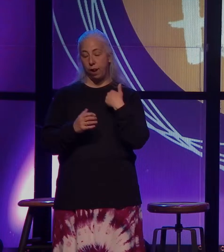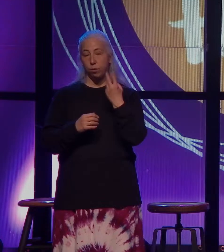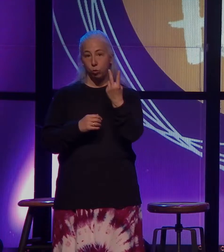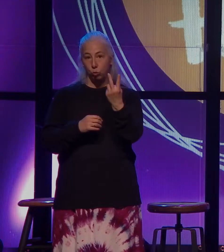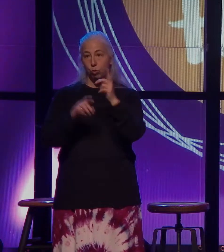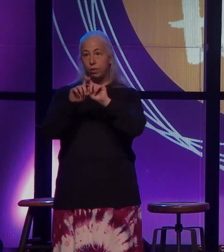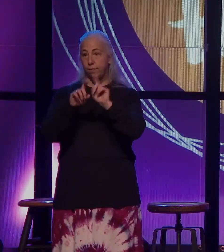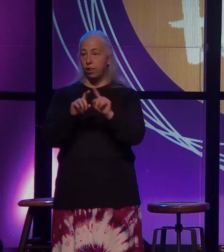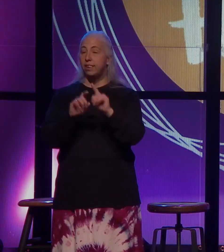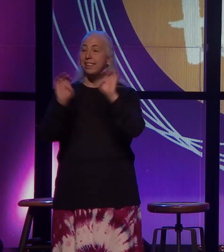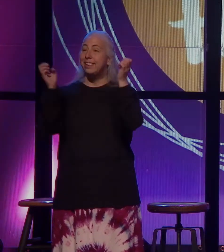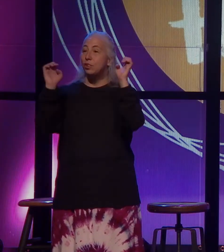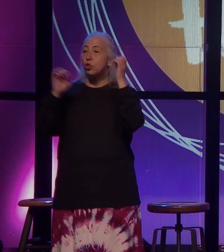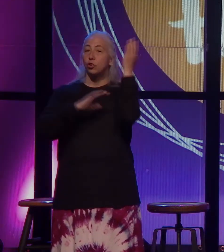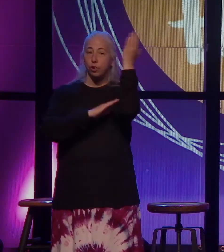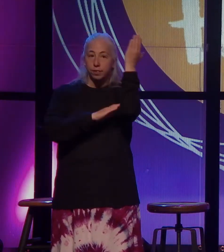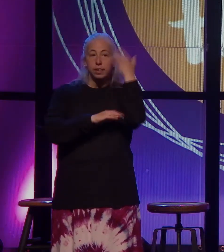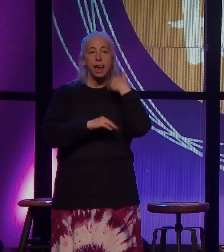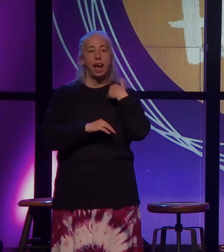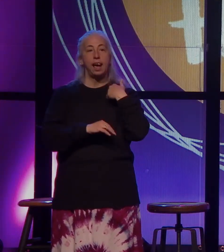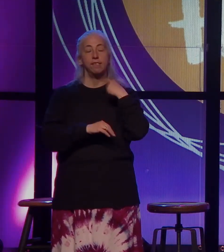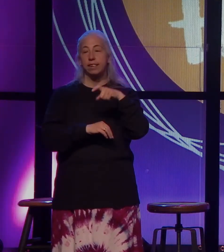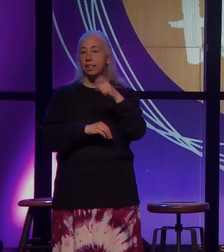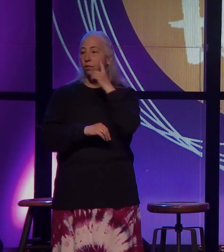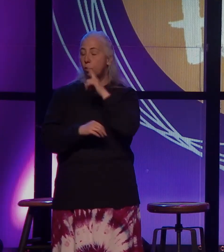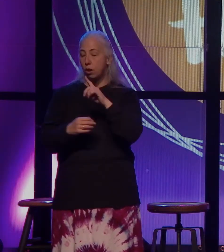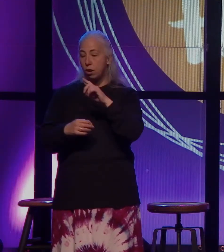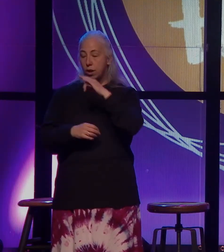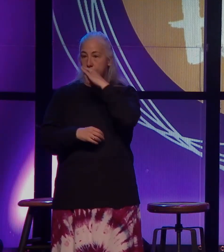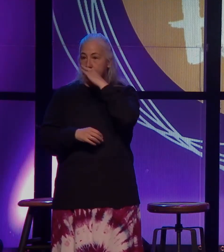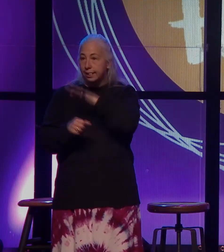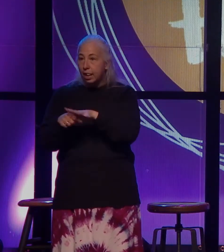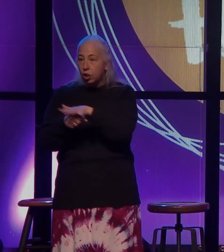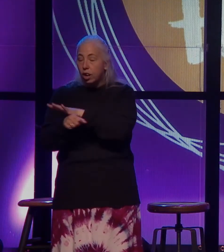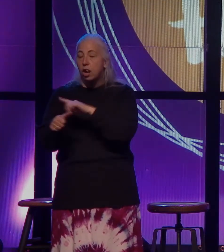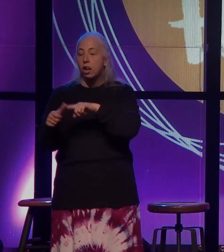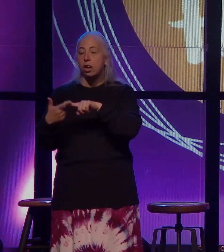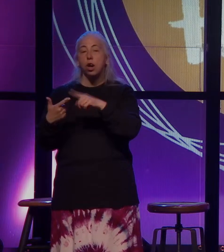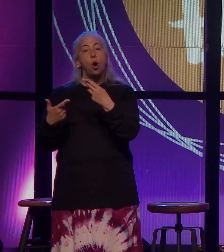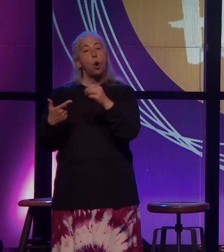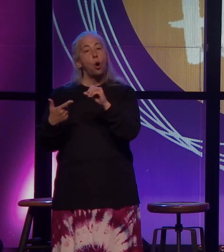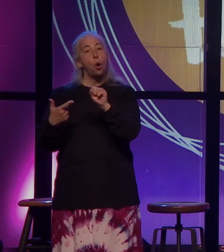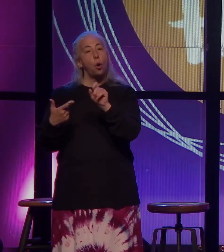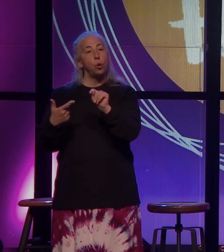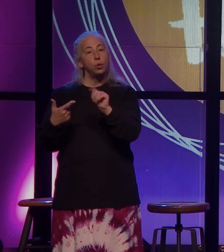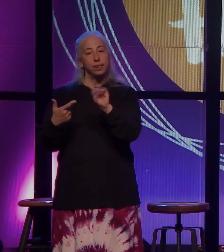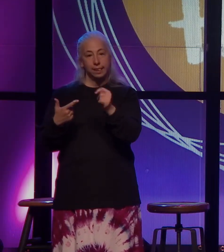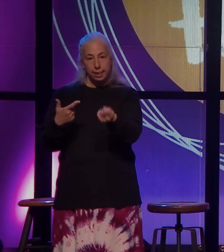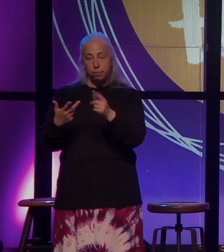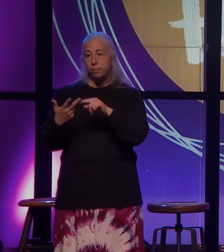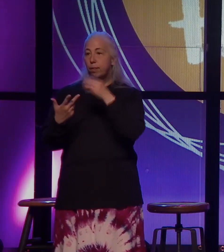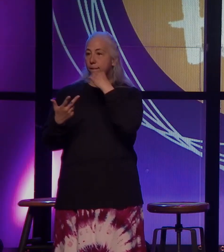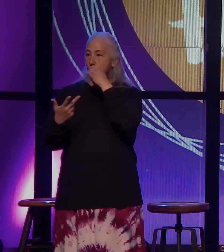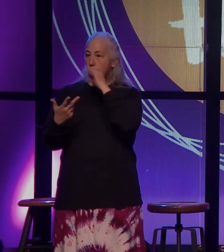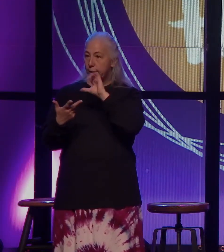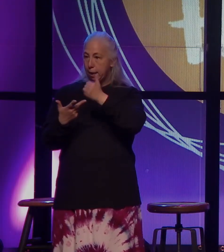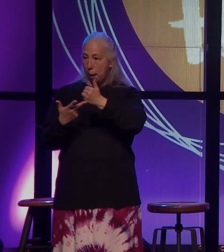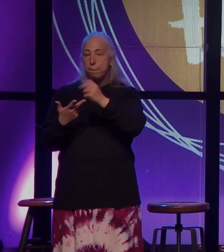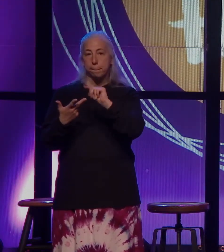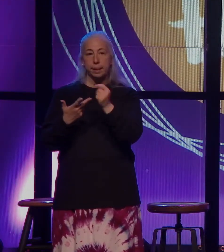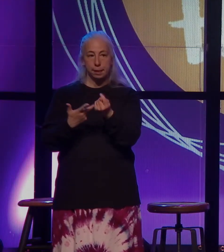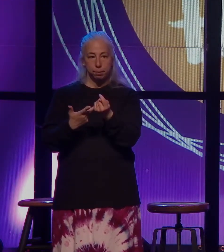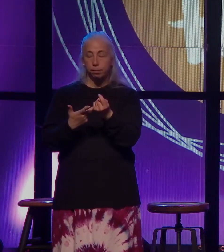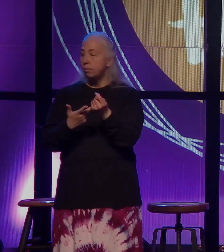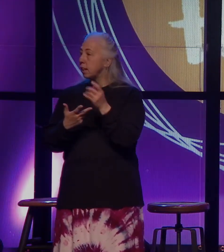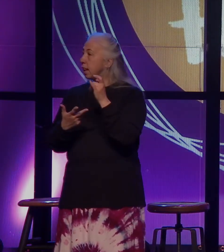services. We have needs in kids area, serving with the host team, or the food setup team. And if you're willing to